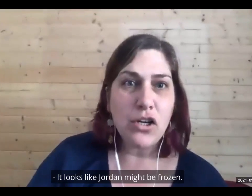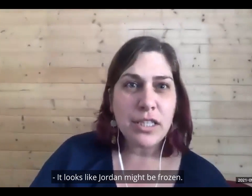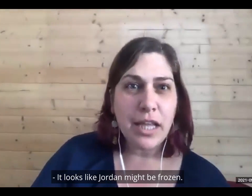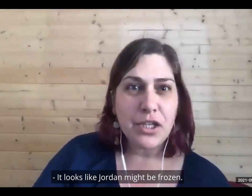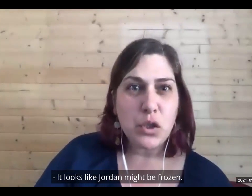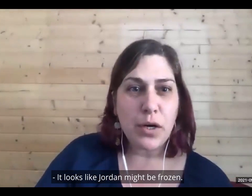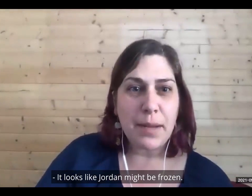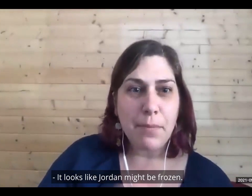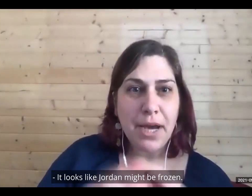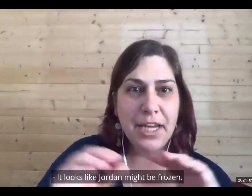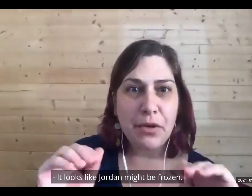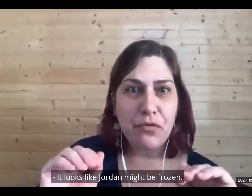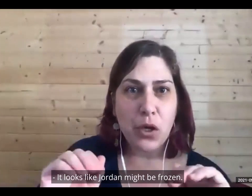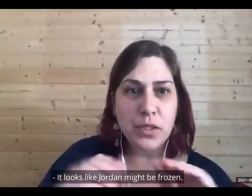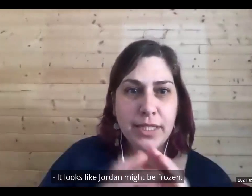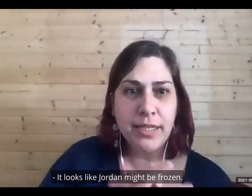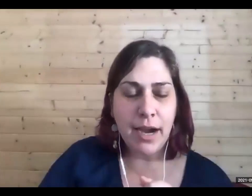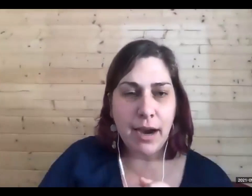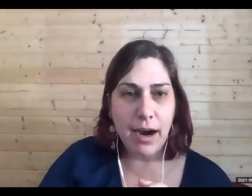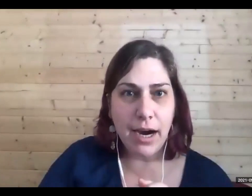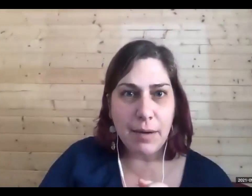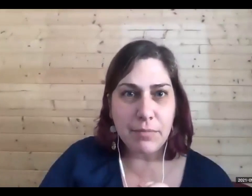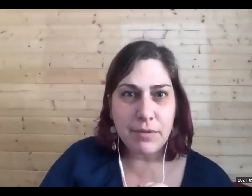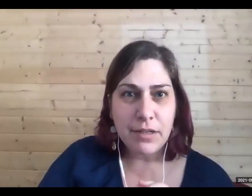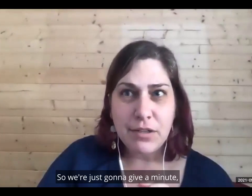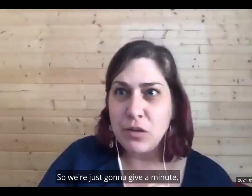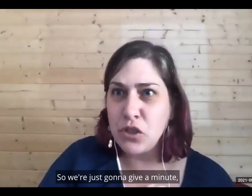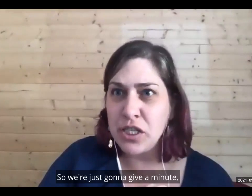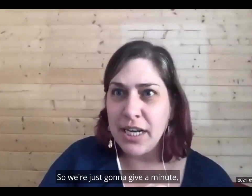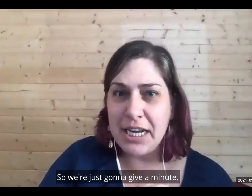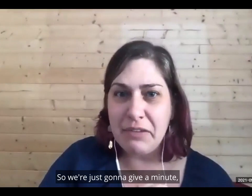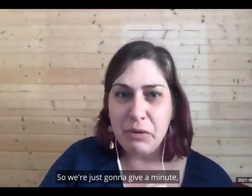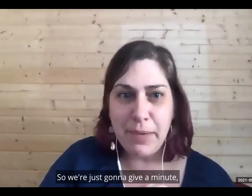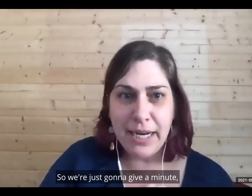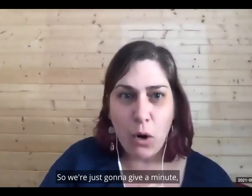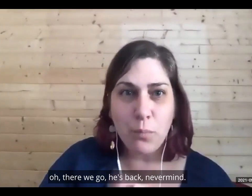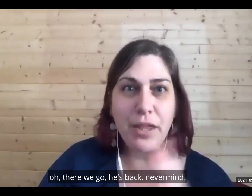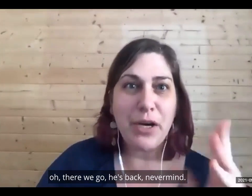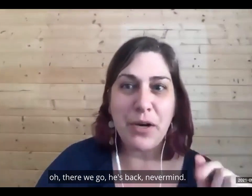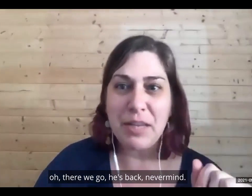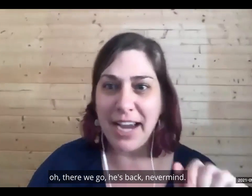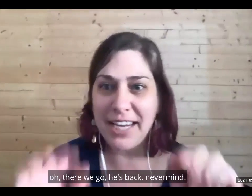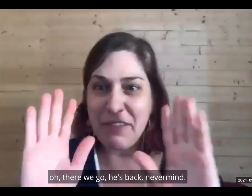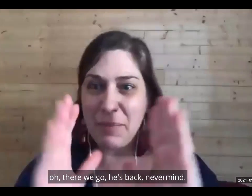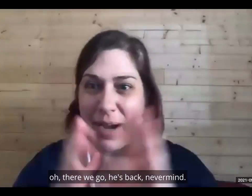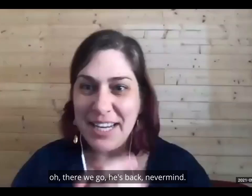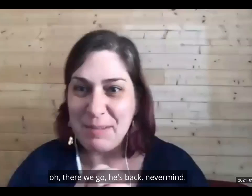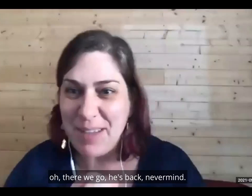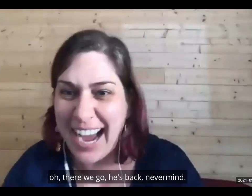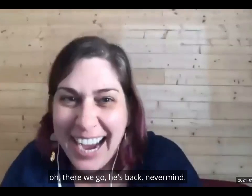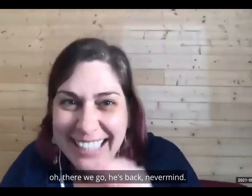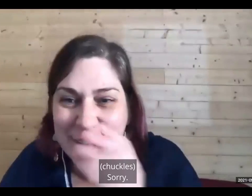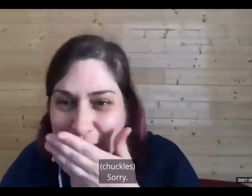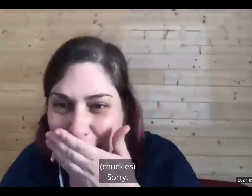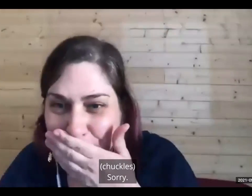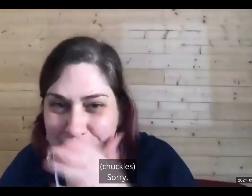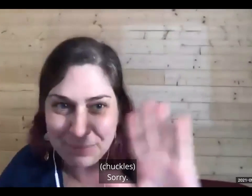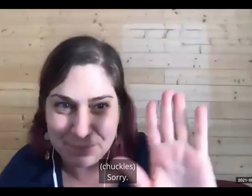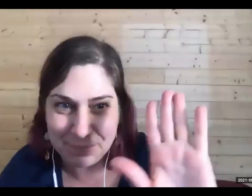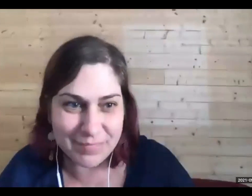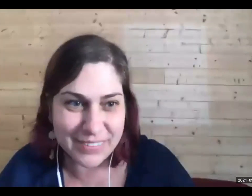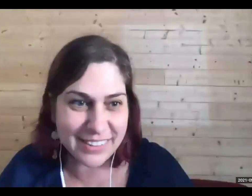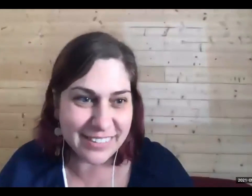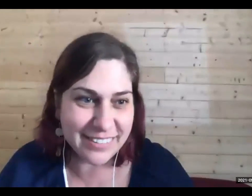It looks like Jordan might be frozen. So we're just going to give a minute. Oh, there we go. He's back. Never mind.